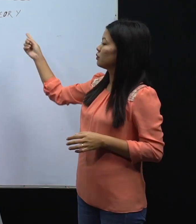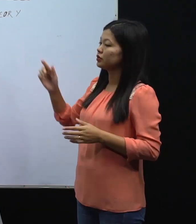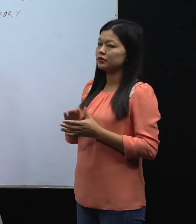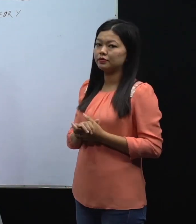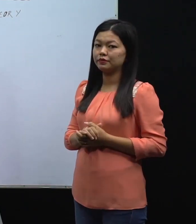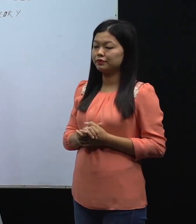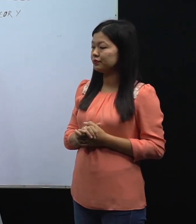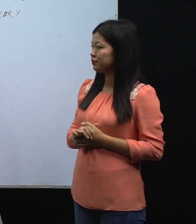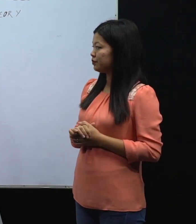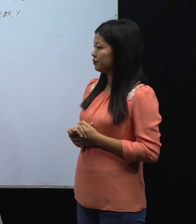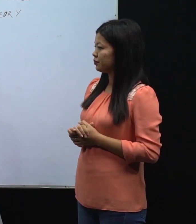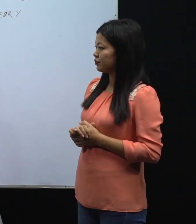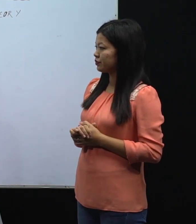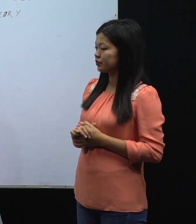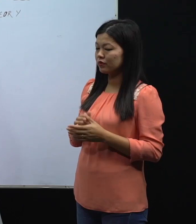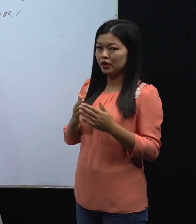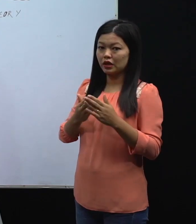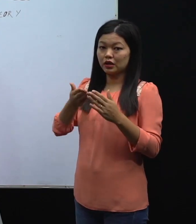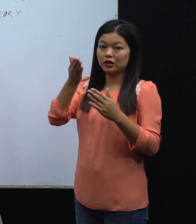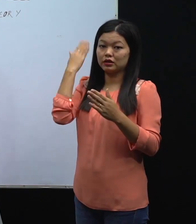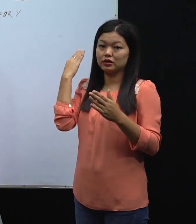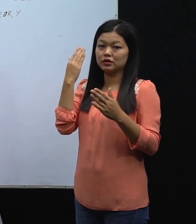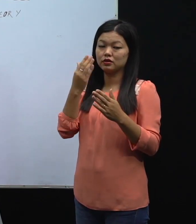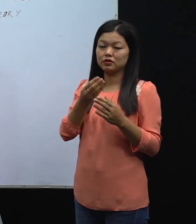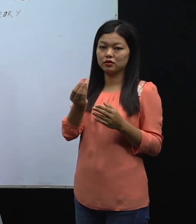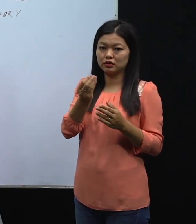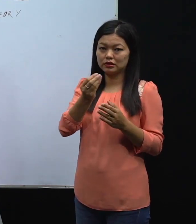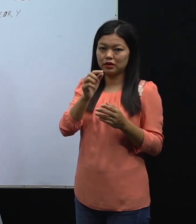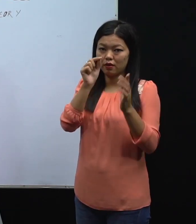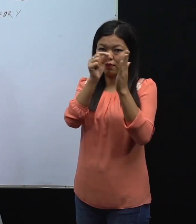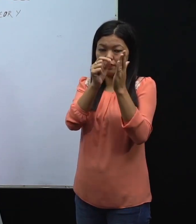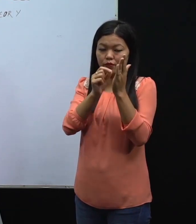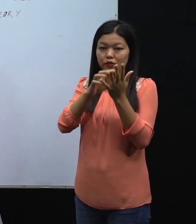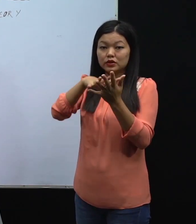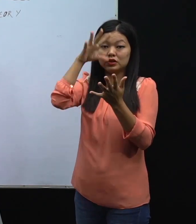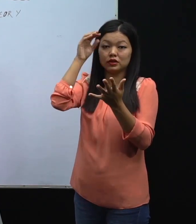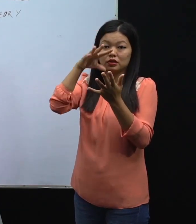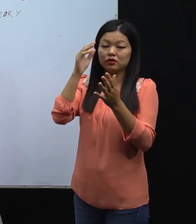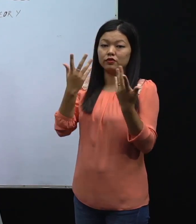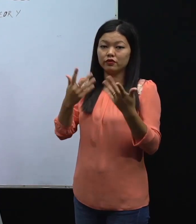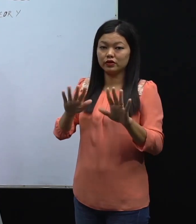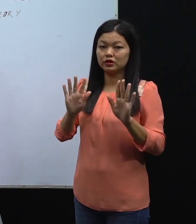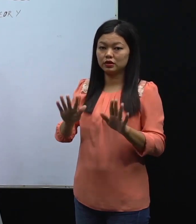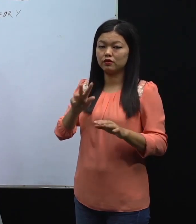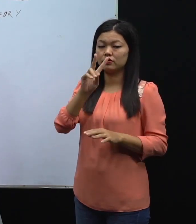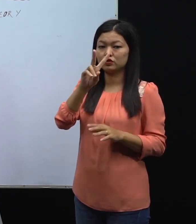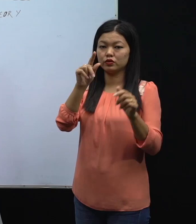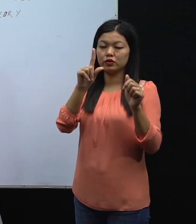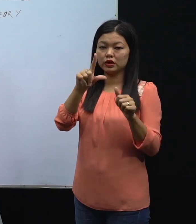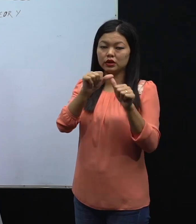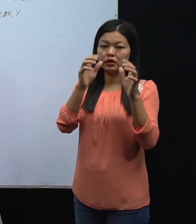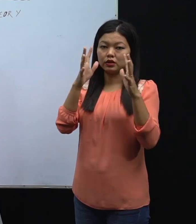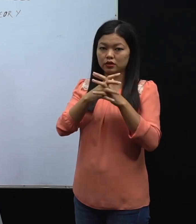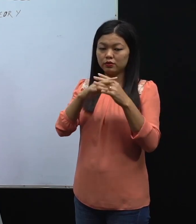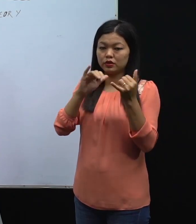right? And we have studied law of chemical combination, which was where we have two laws, that is law of conservation